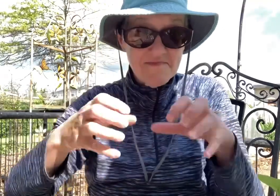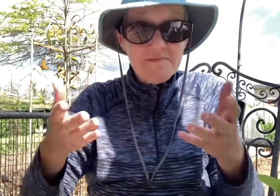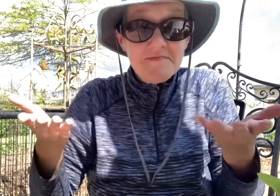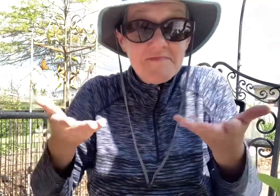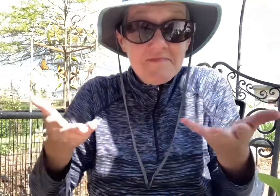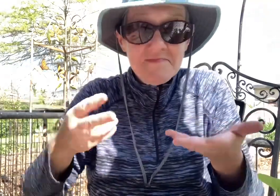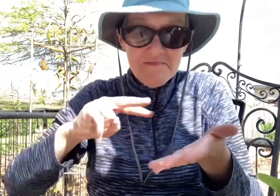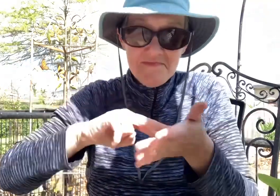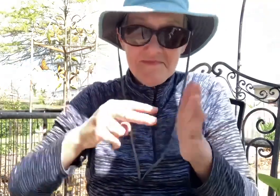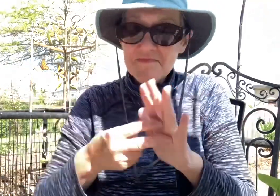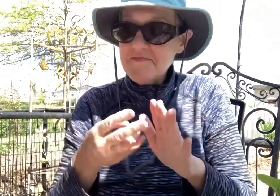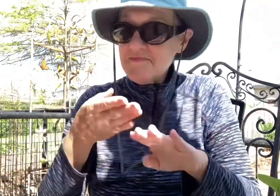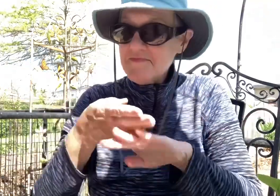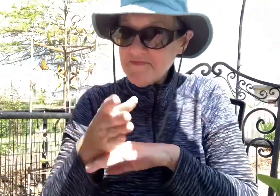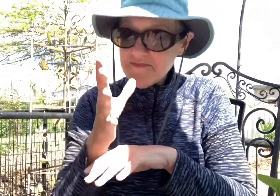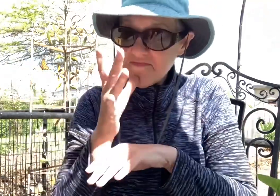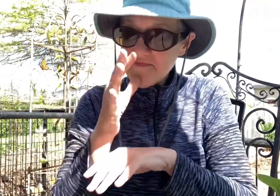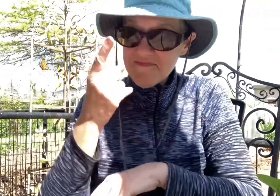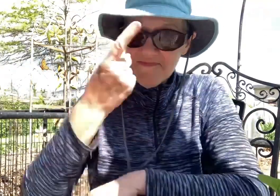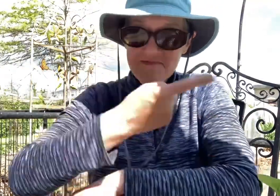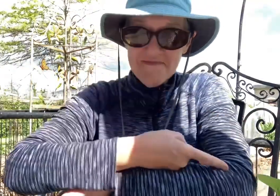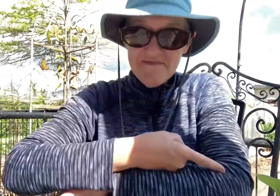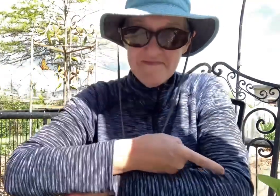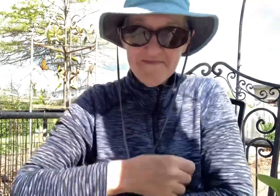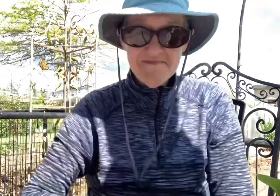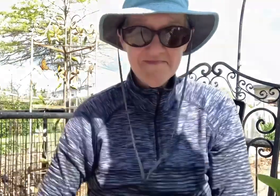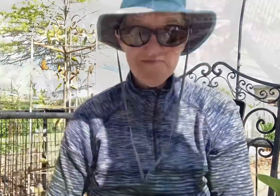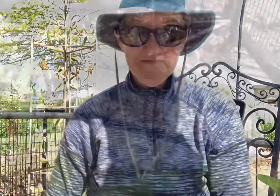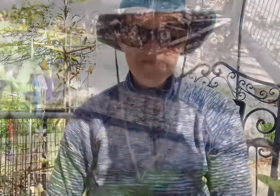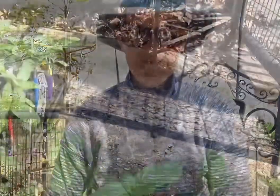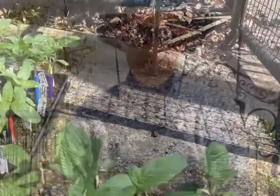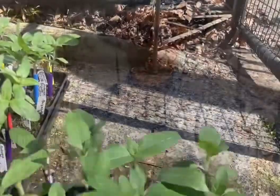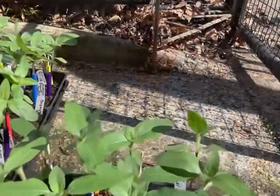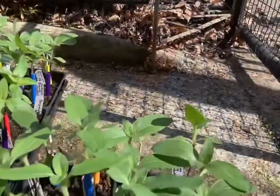last frost. Here, that means after Mother's Day.